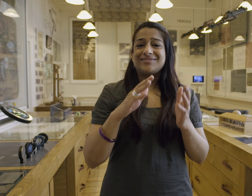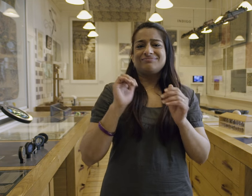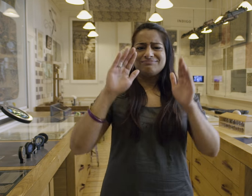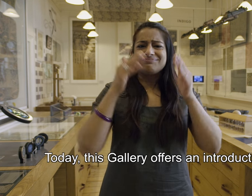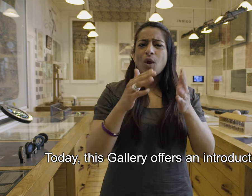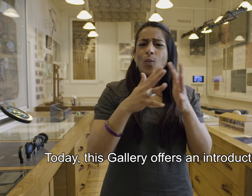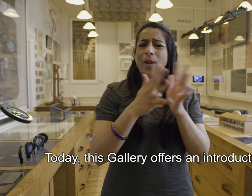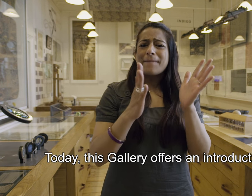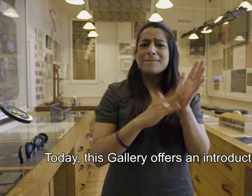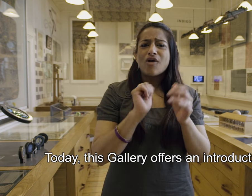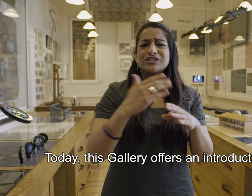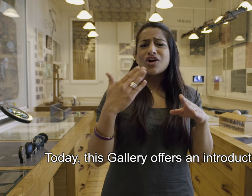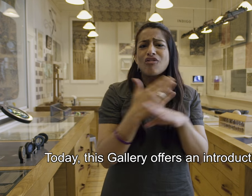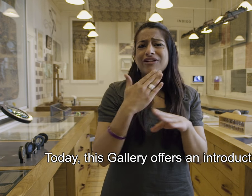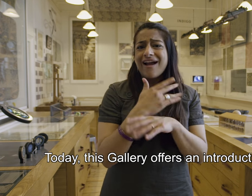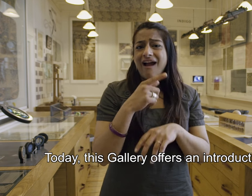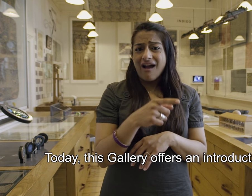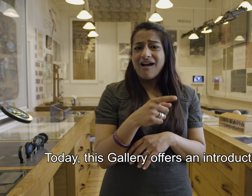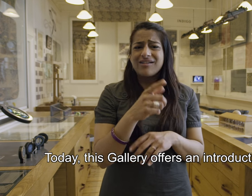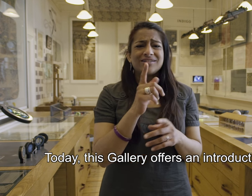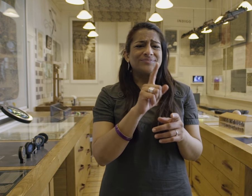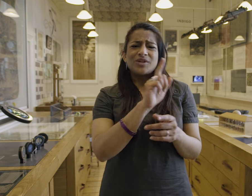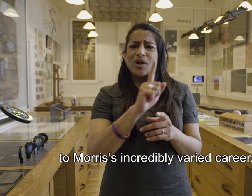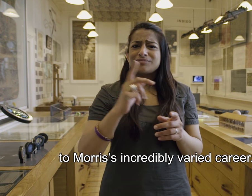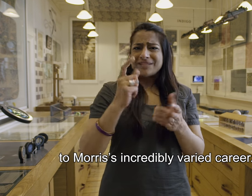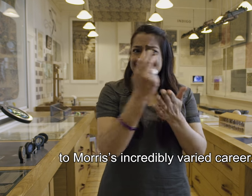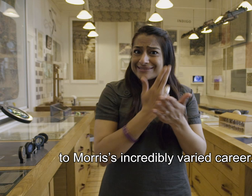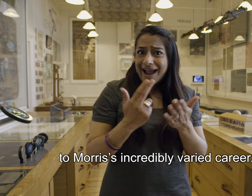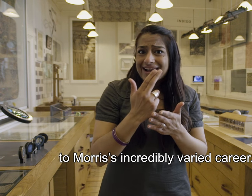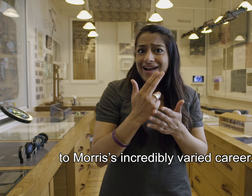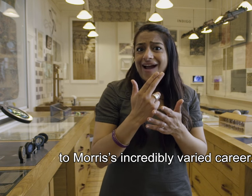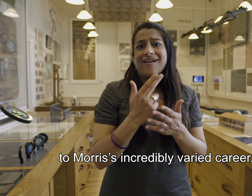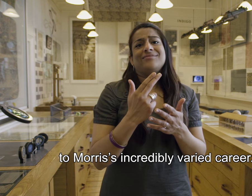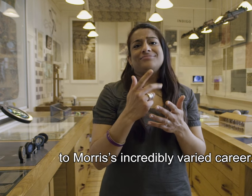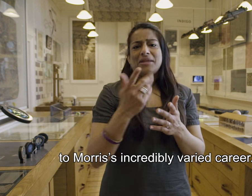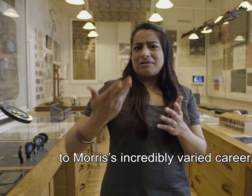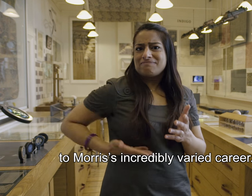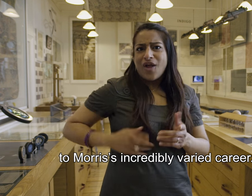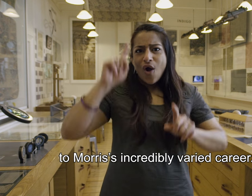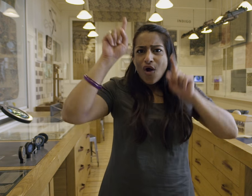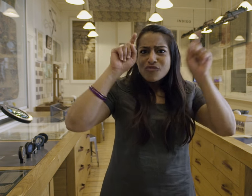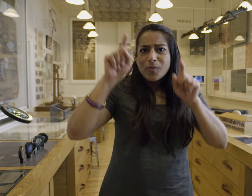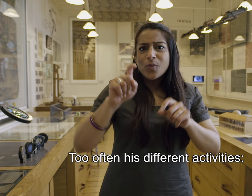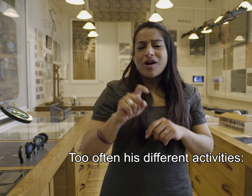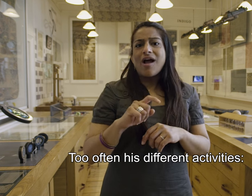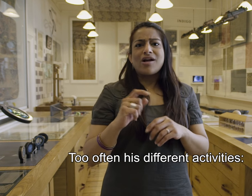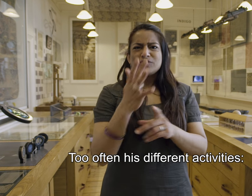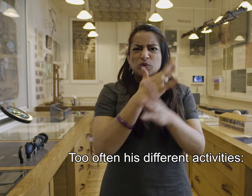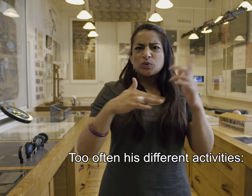today this gallery offers an introduction to Morris's incredibly varied career too often his